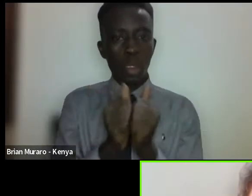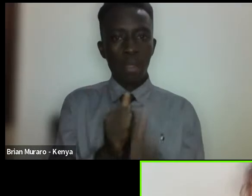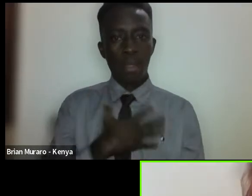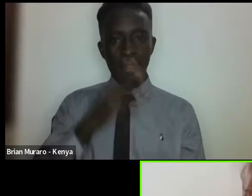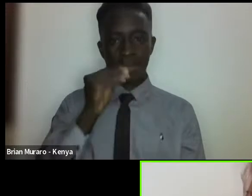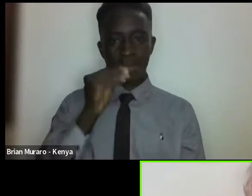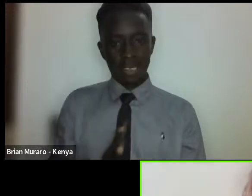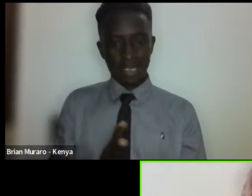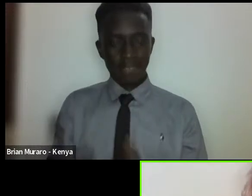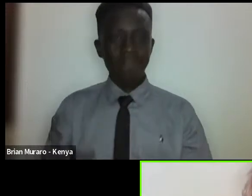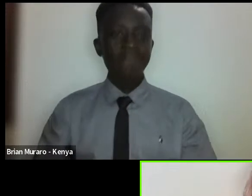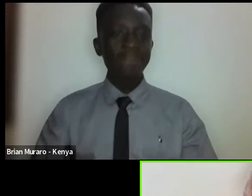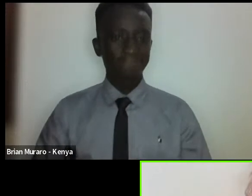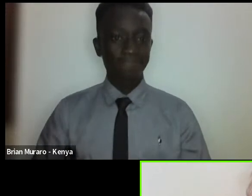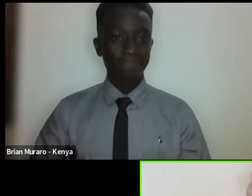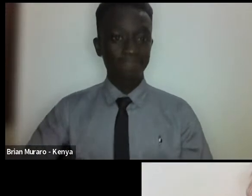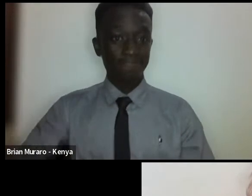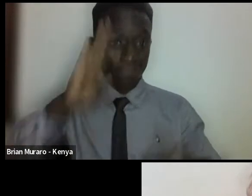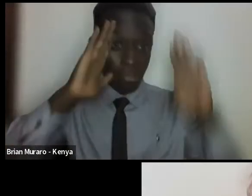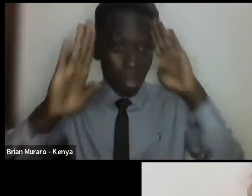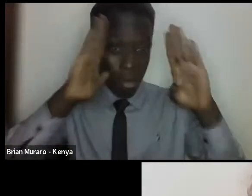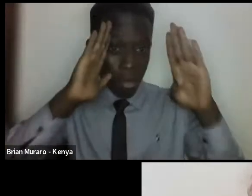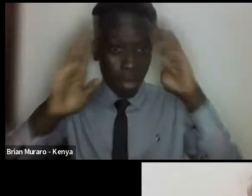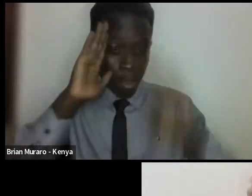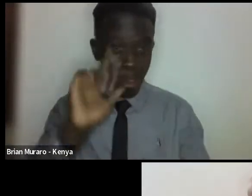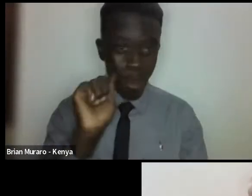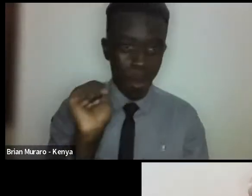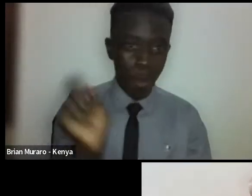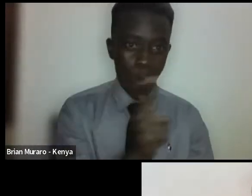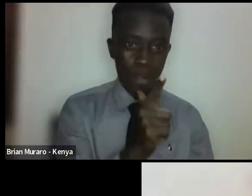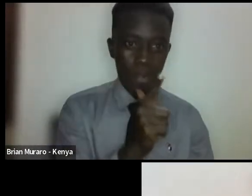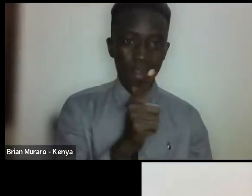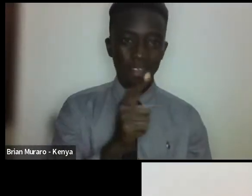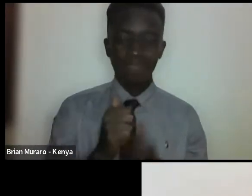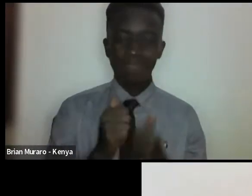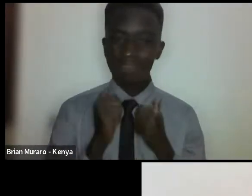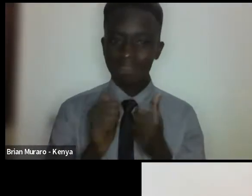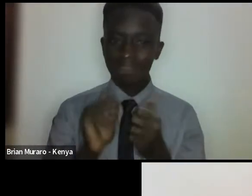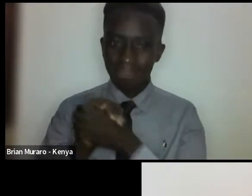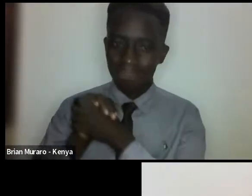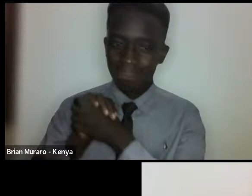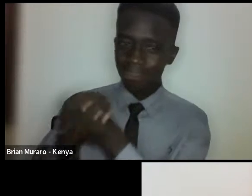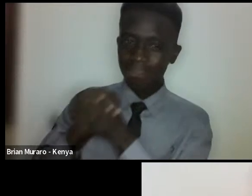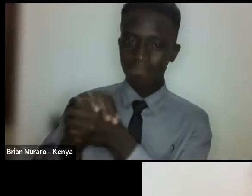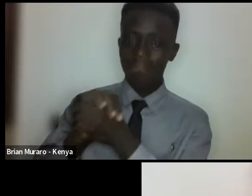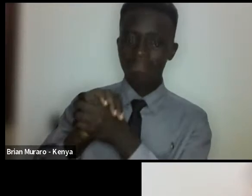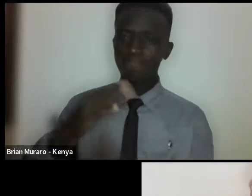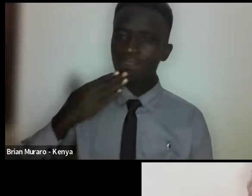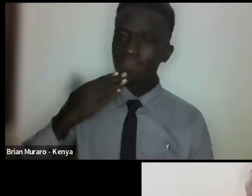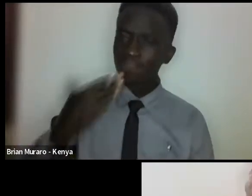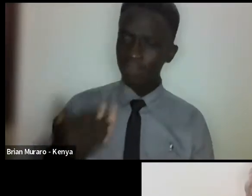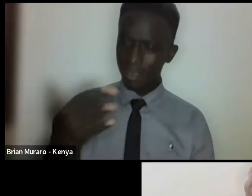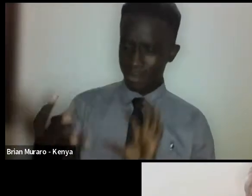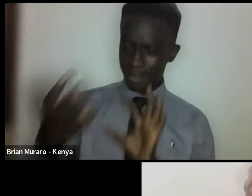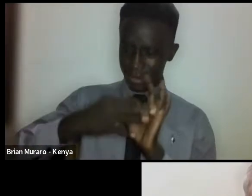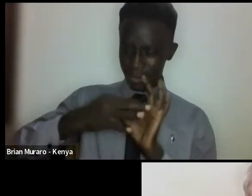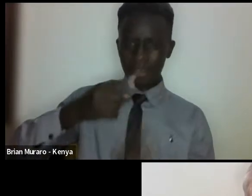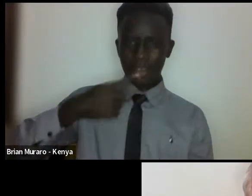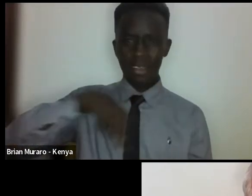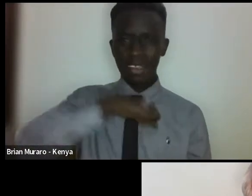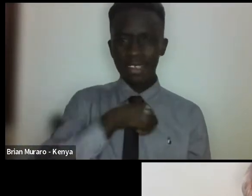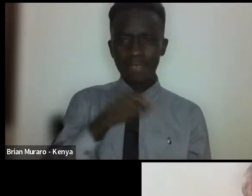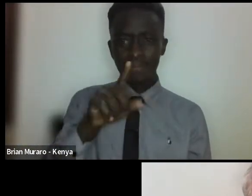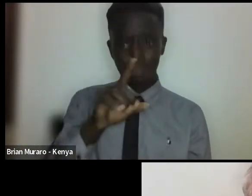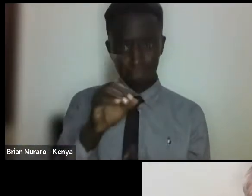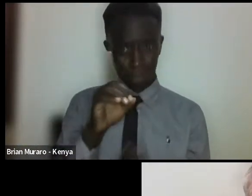Hello, everyone. Greetings. Thank you for joining us. Dr. DeMelo, would you like to speak a